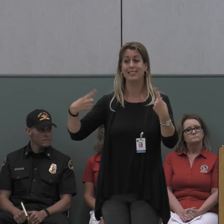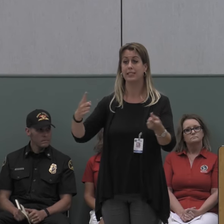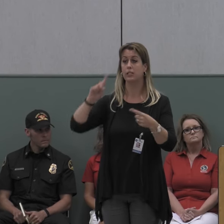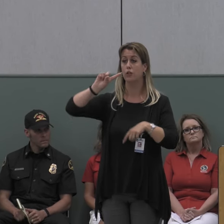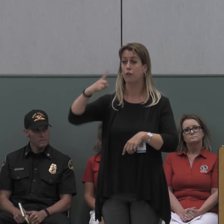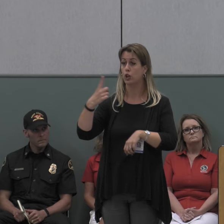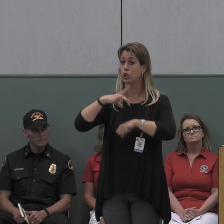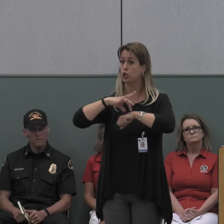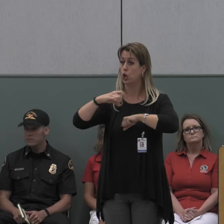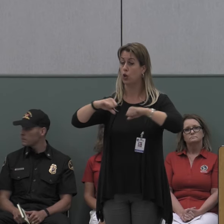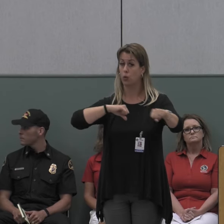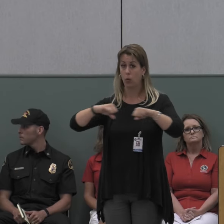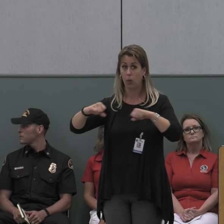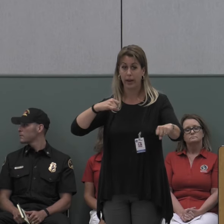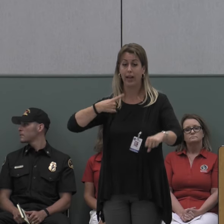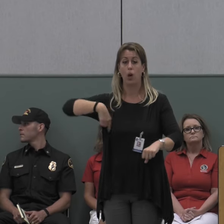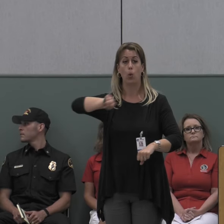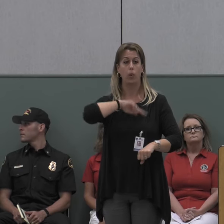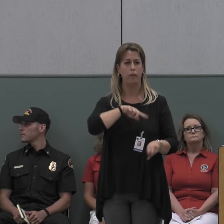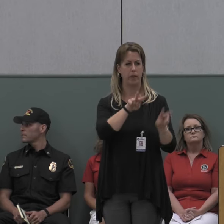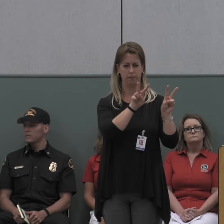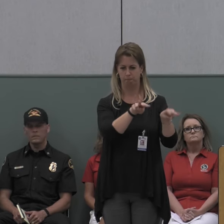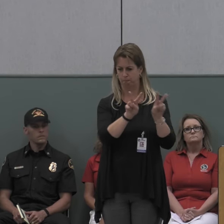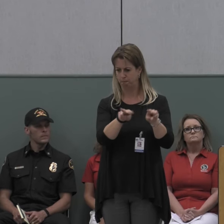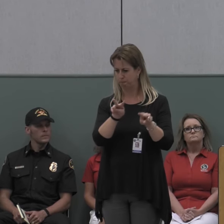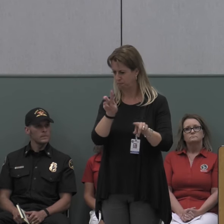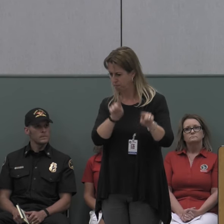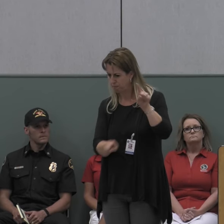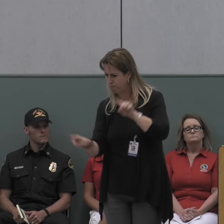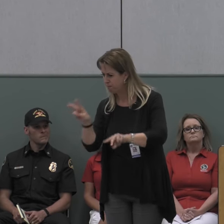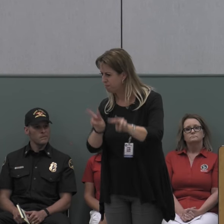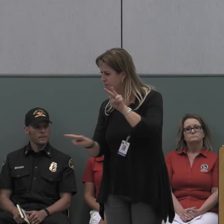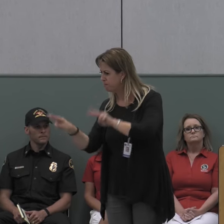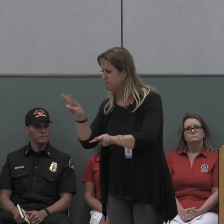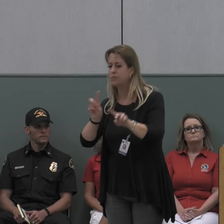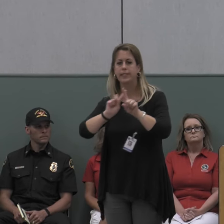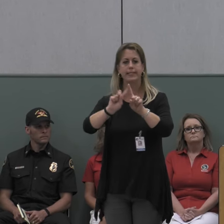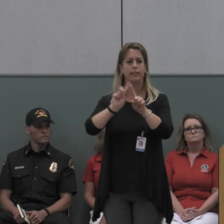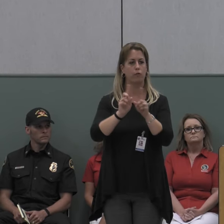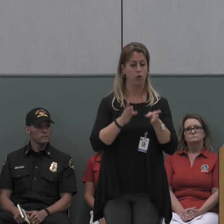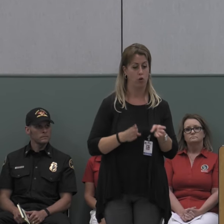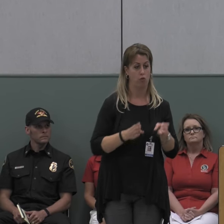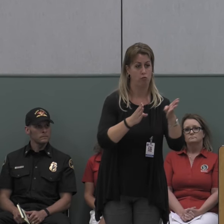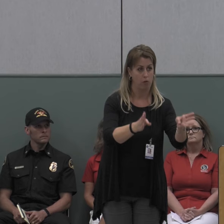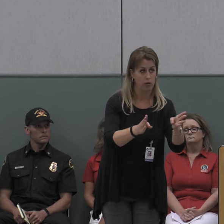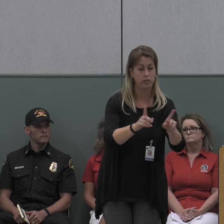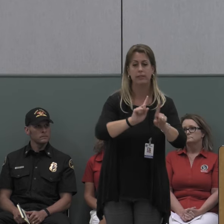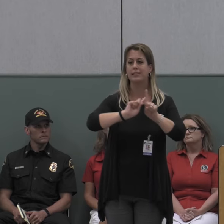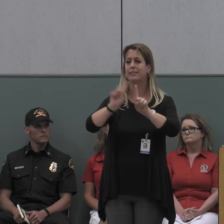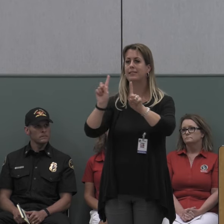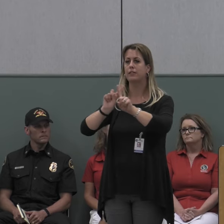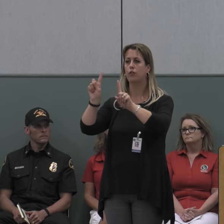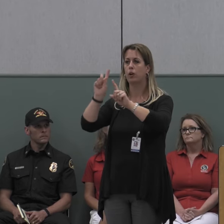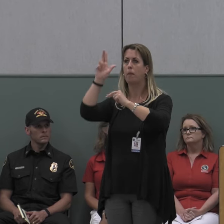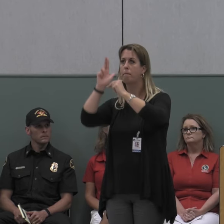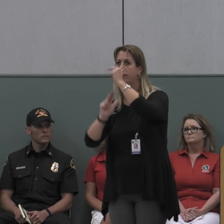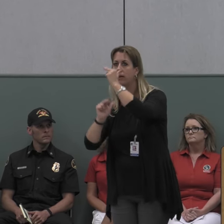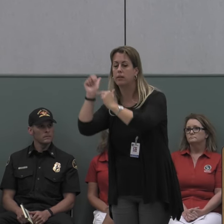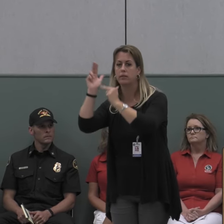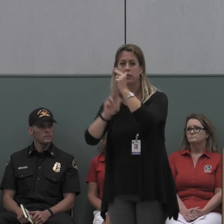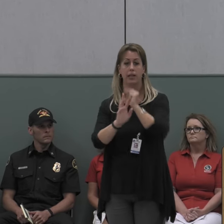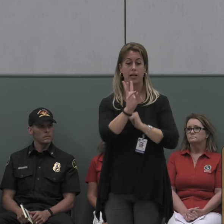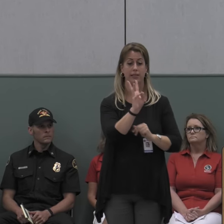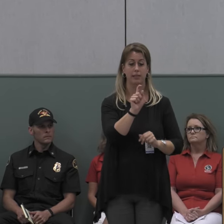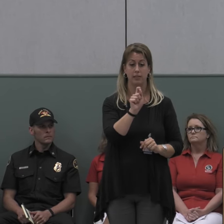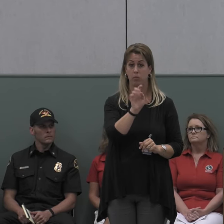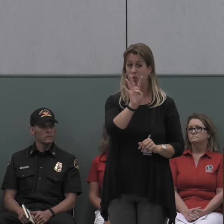is we've been out looking at roads. We looked all the arterials. After the 6.4, we were shocked.